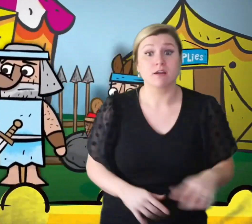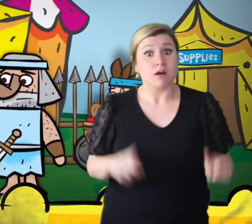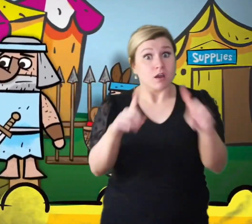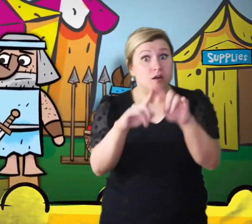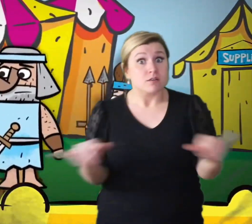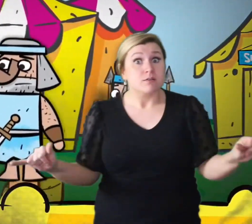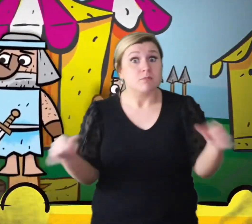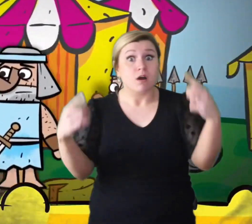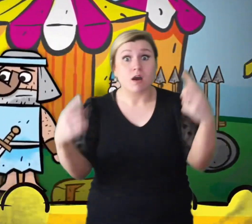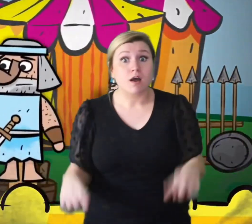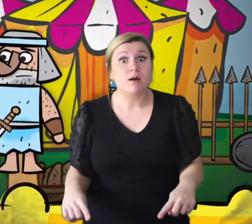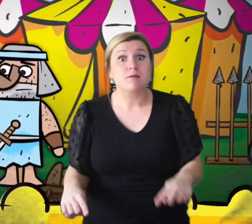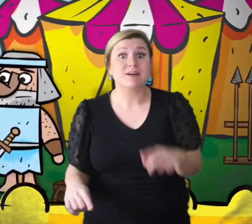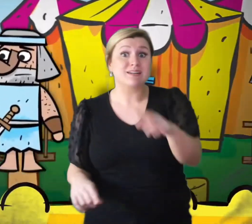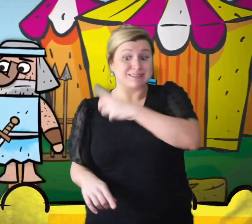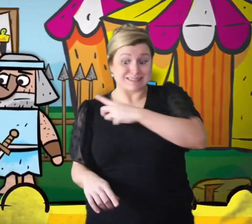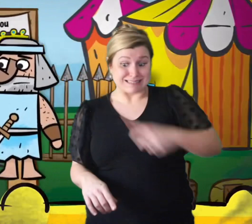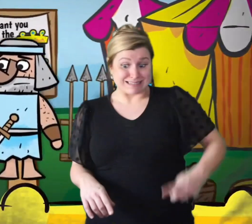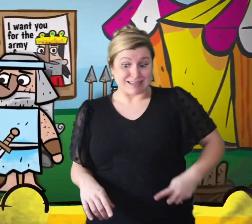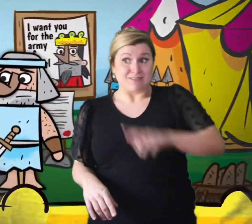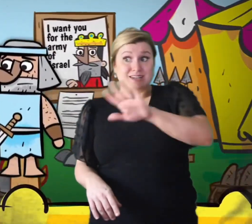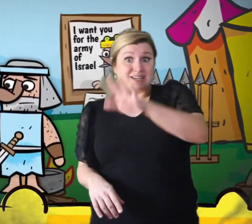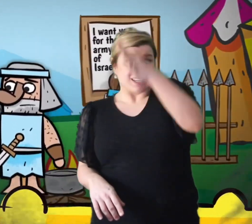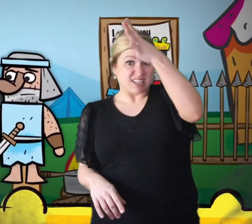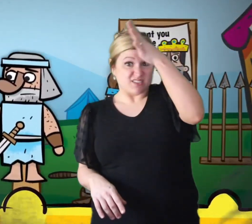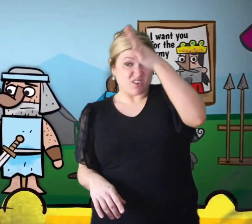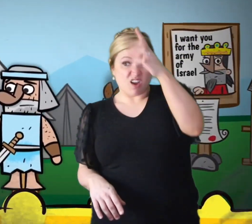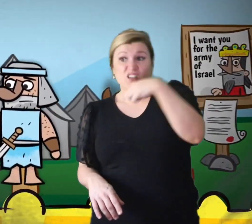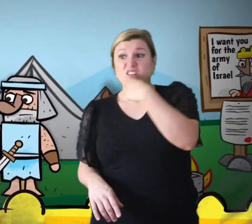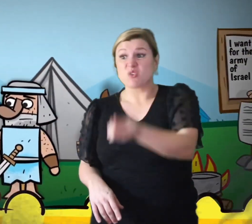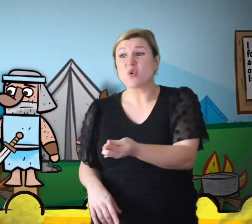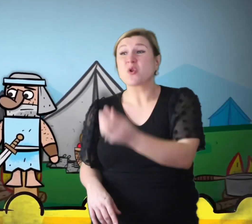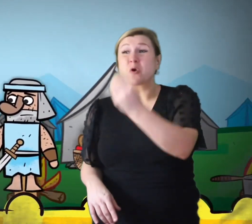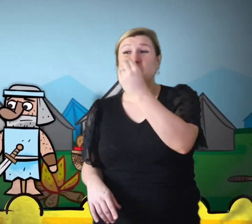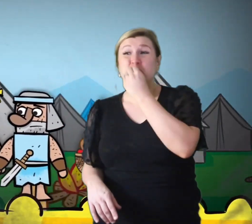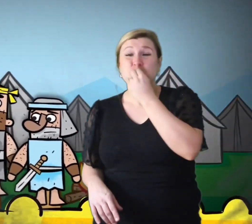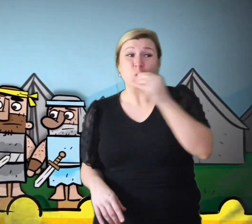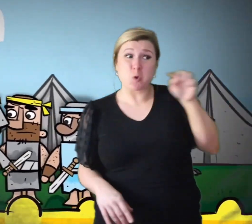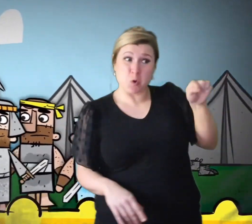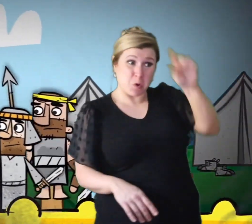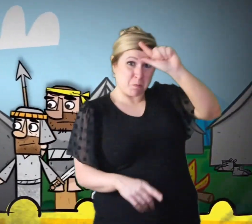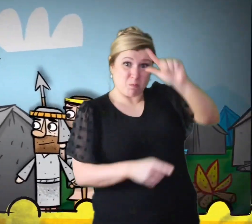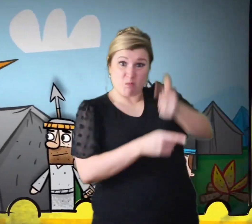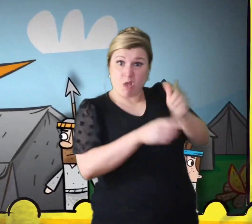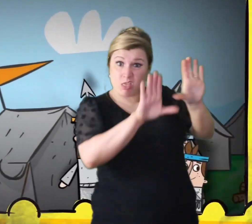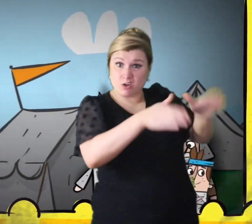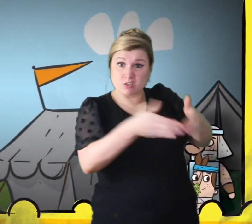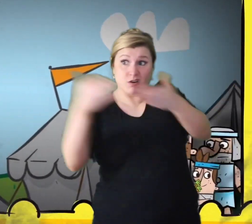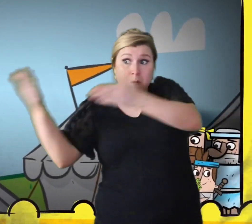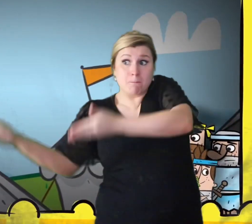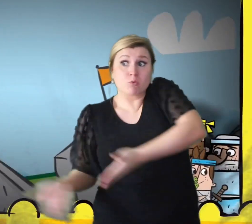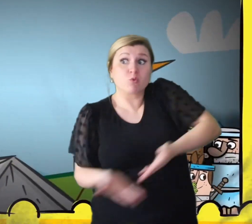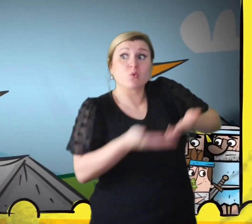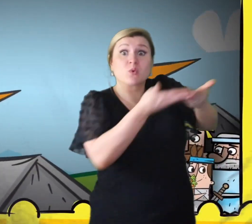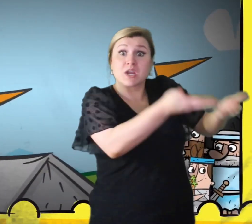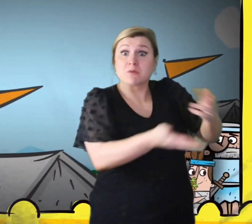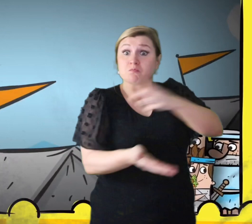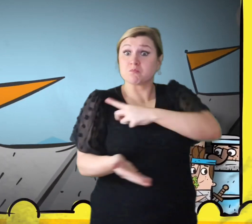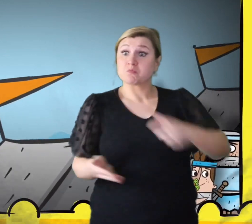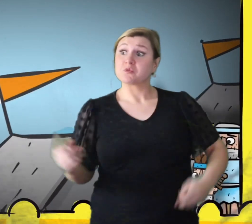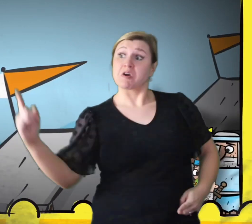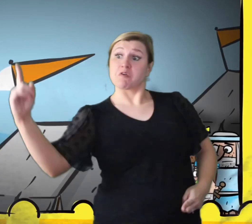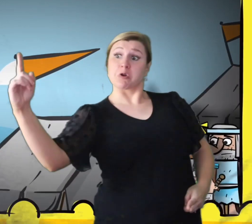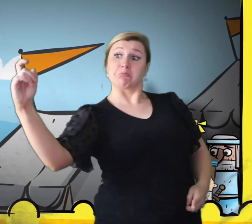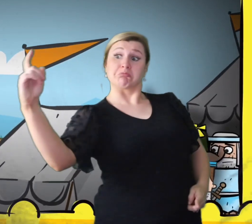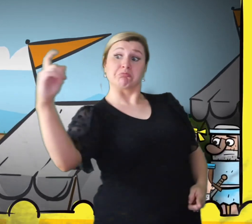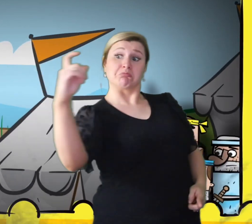food to his brothers and their captain. Goliath came out of the Philistines' army, and David heard him shout his usual mean